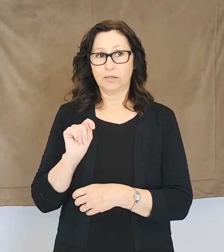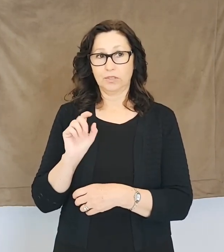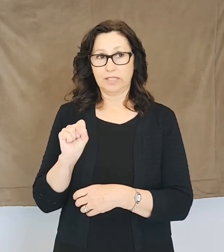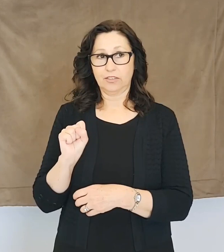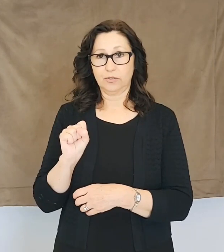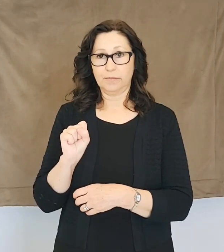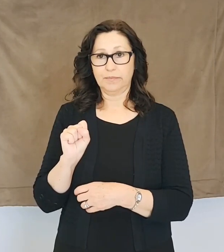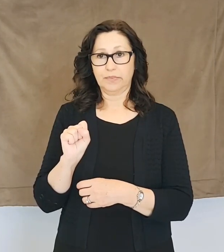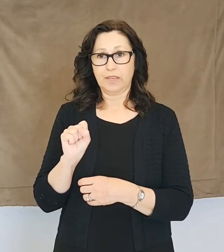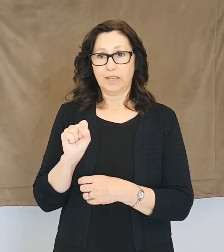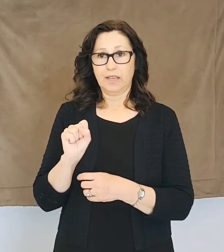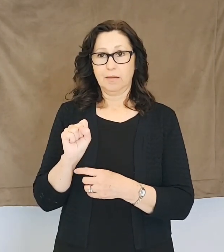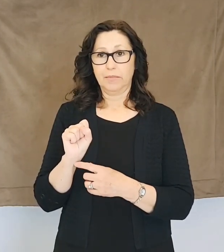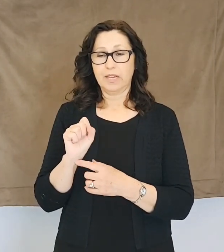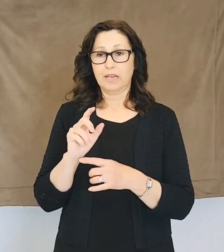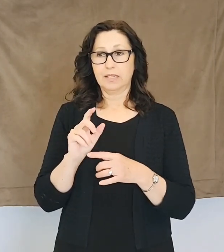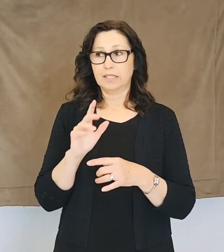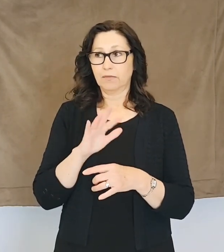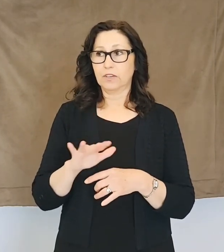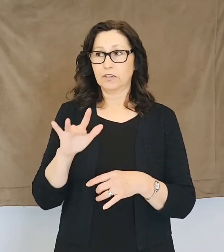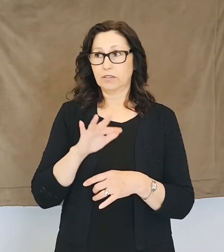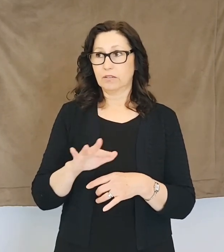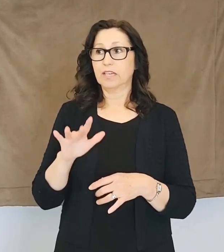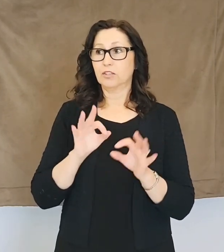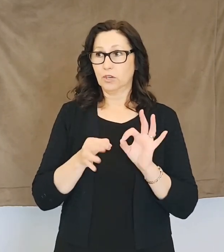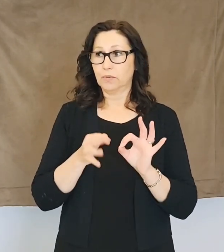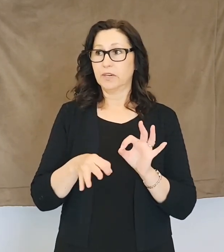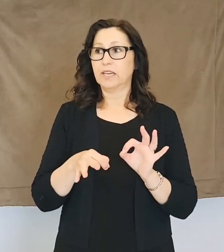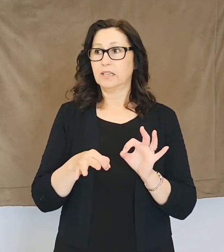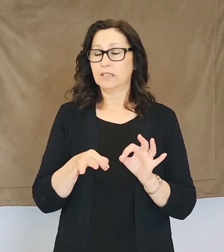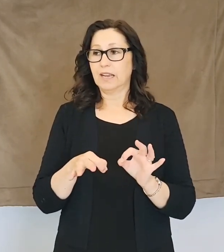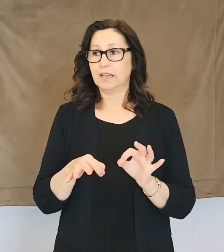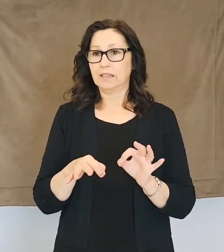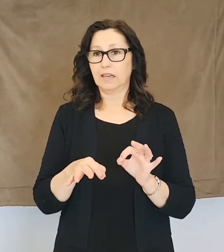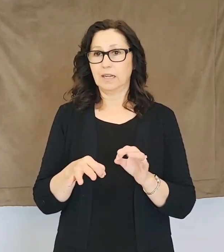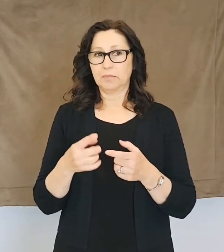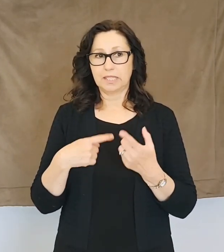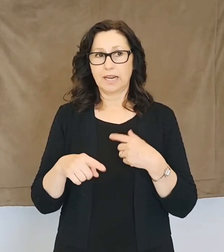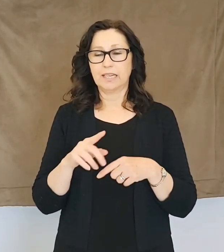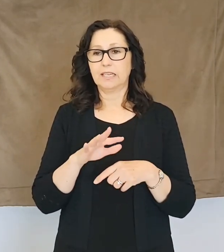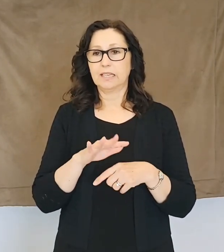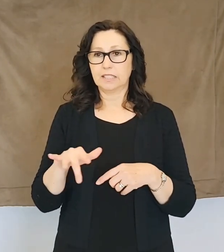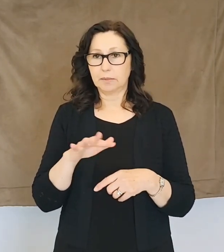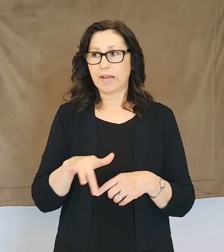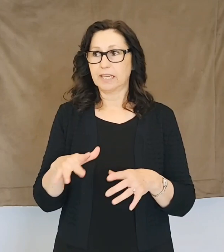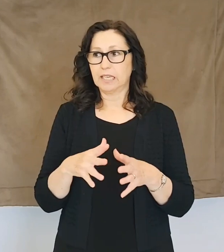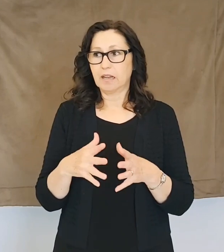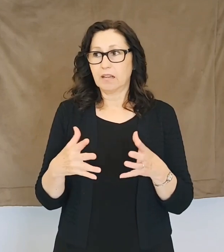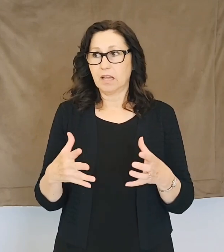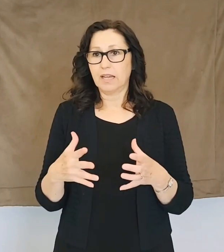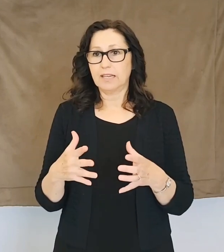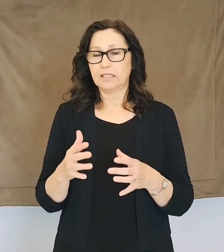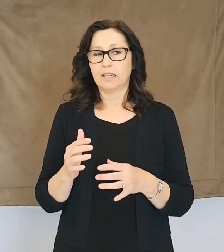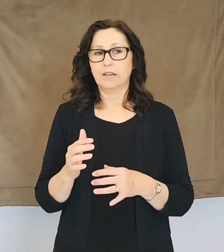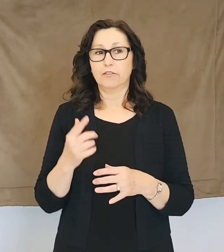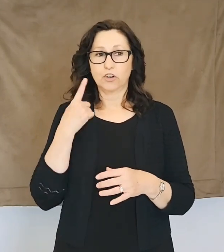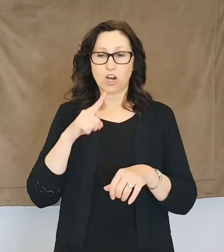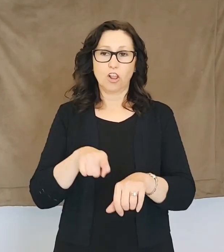tunnel syndrome, because if they're interpreting and signing and spelling a lot for a